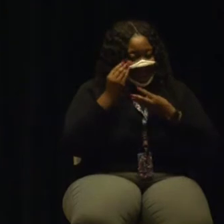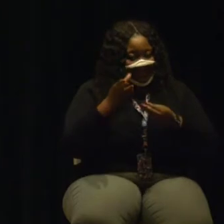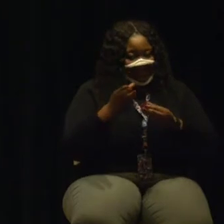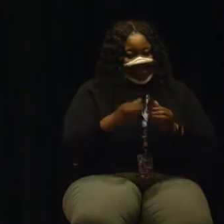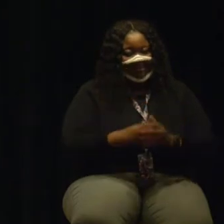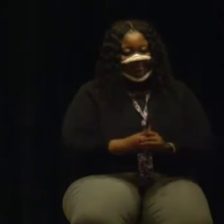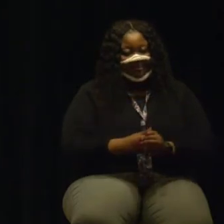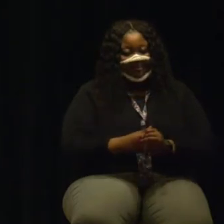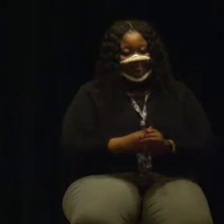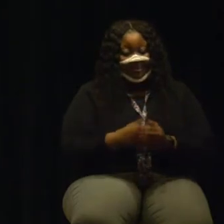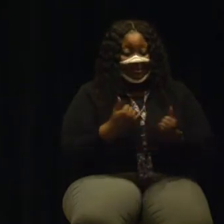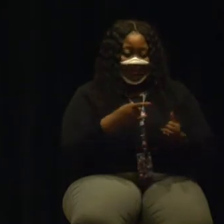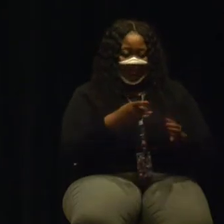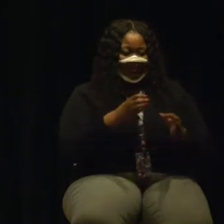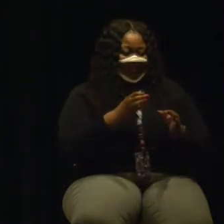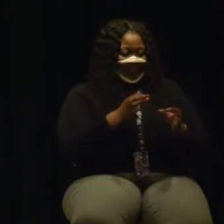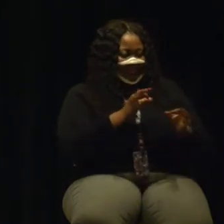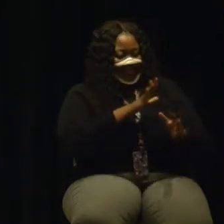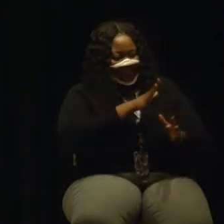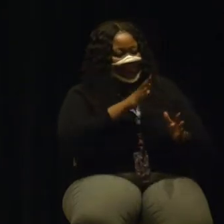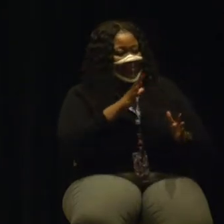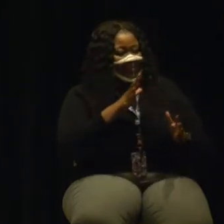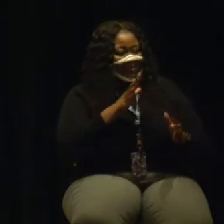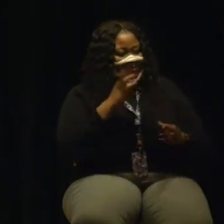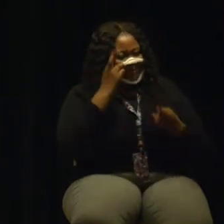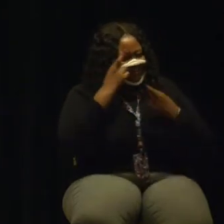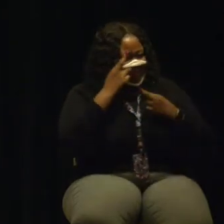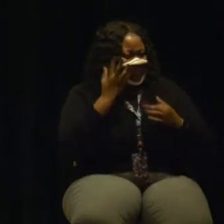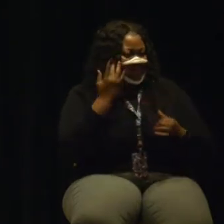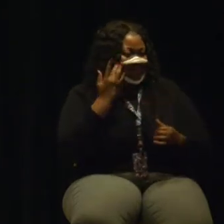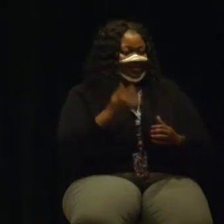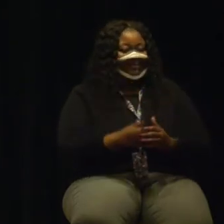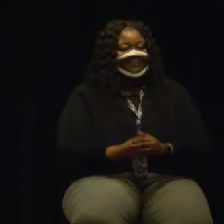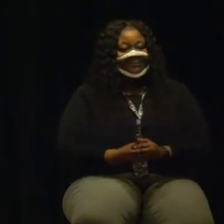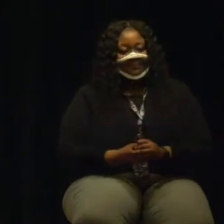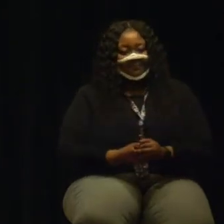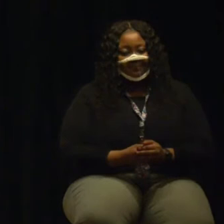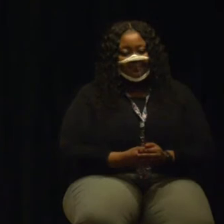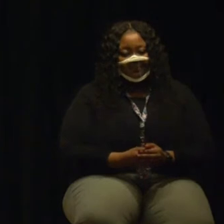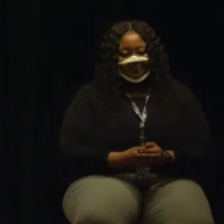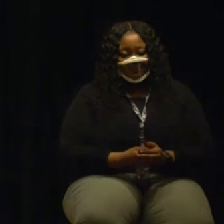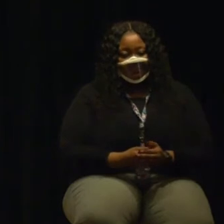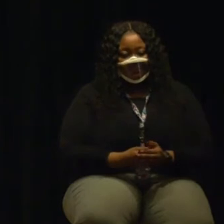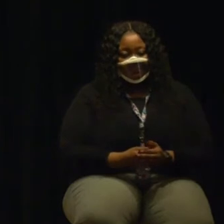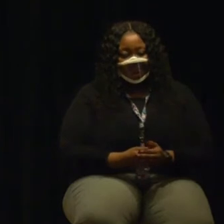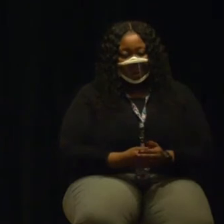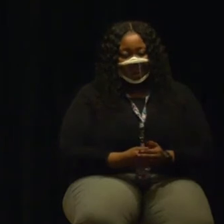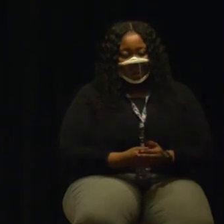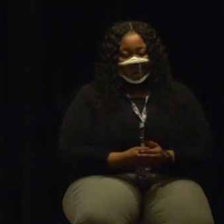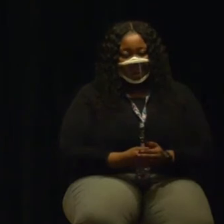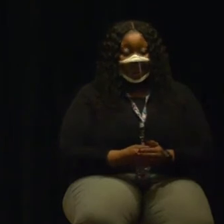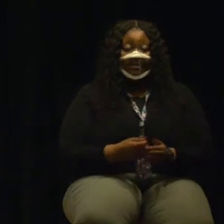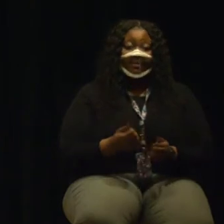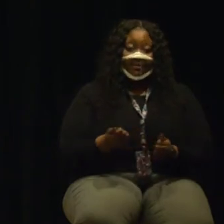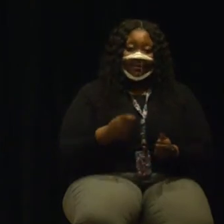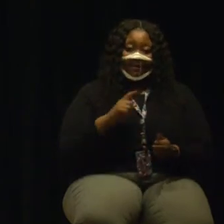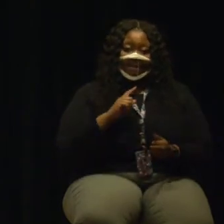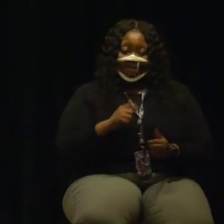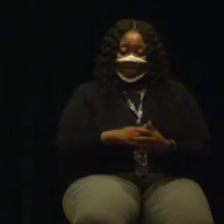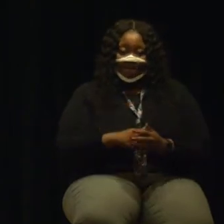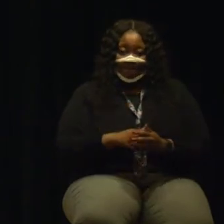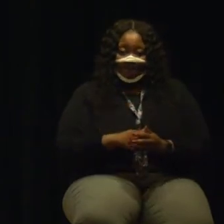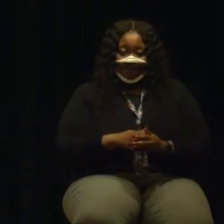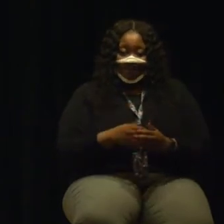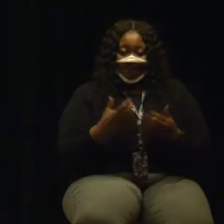that. Yeah, man, thank you for framing it that way too. You know, it was we wanted to write a book that's about a